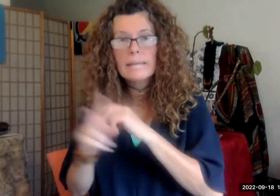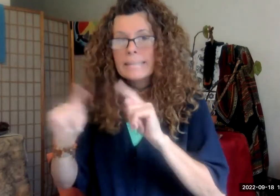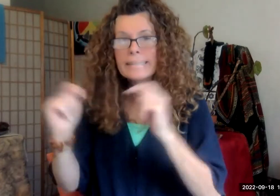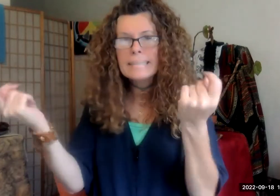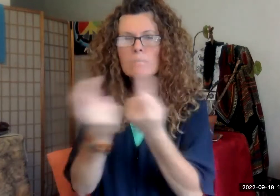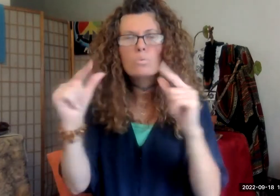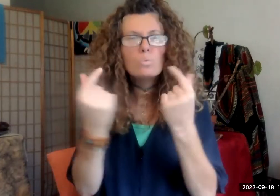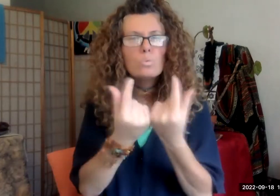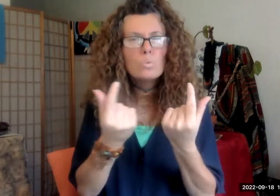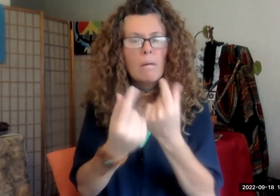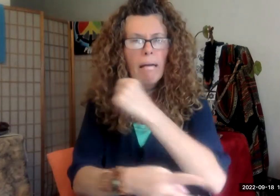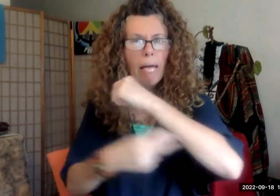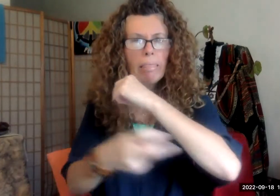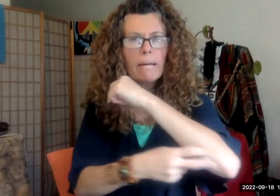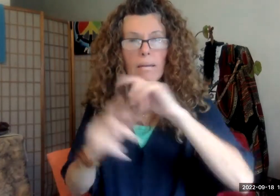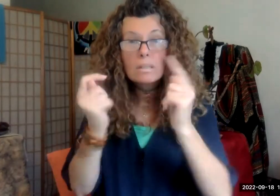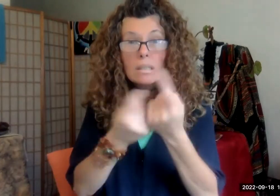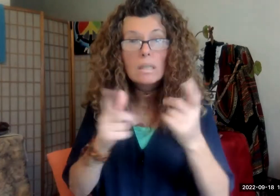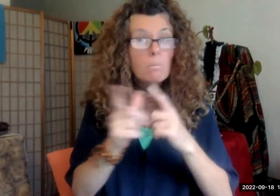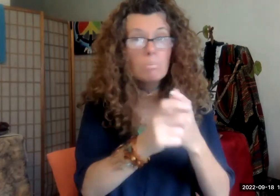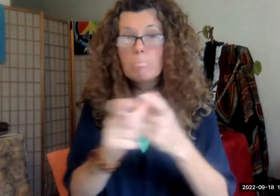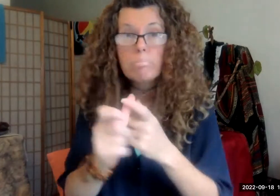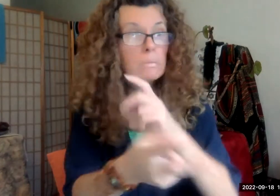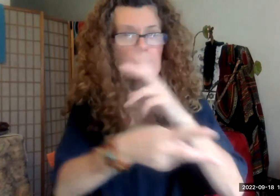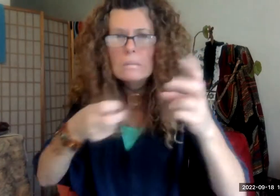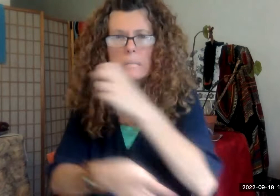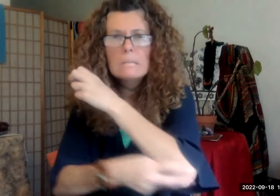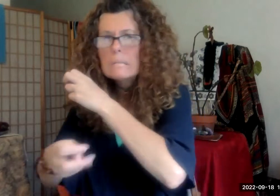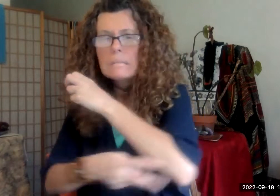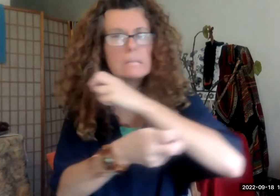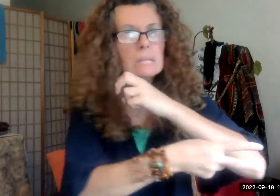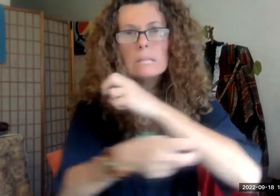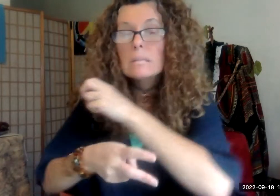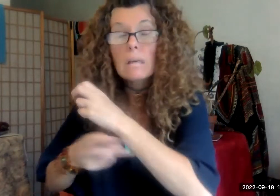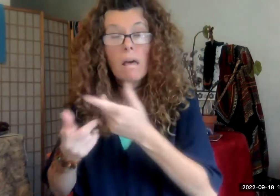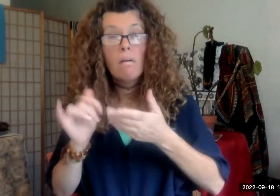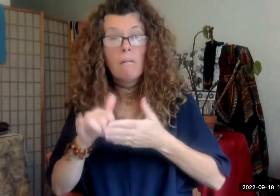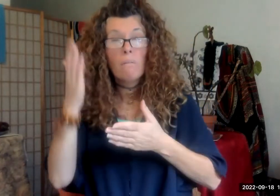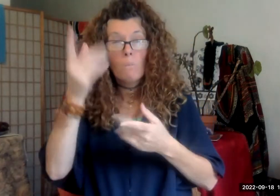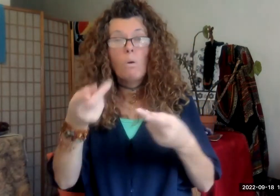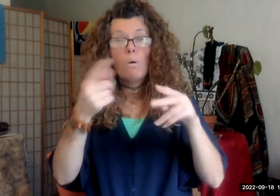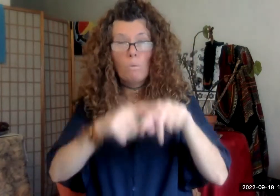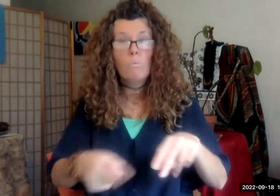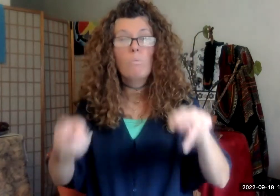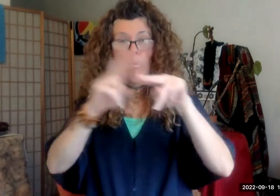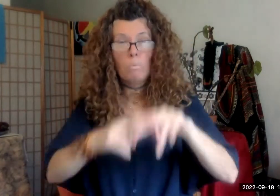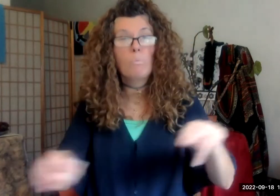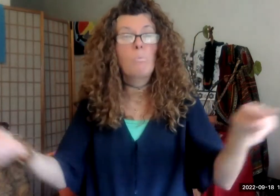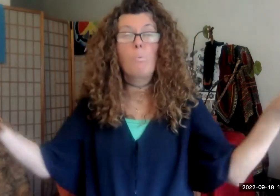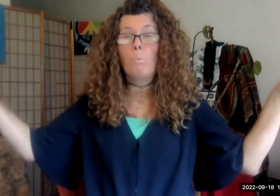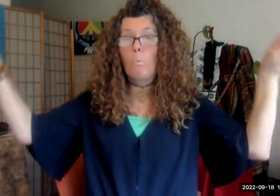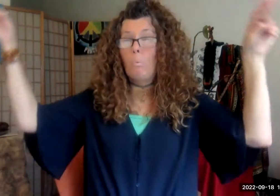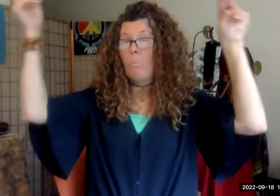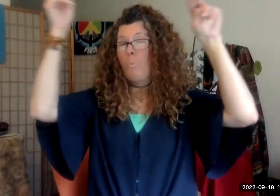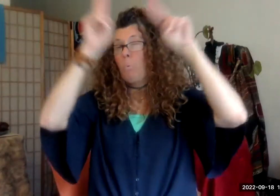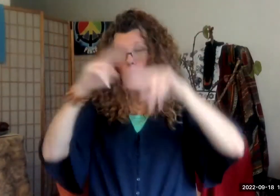or thief teams that run around stealing everything, and that is going to increase by leaps and bounds. So